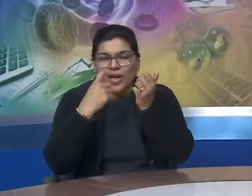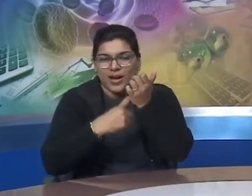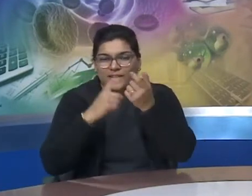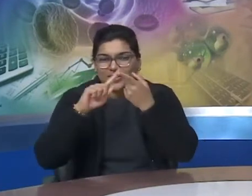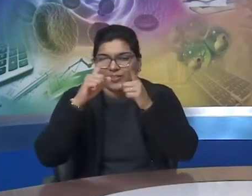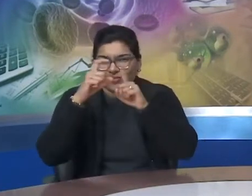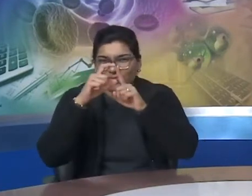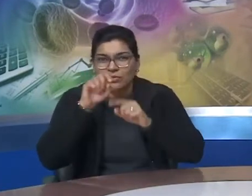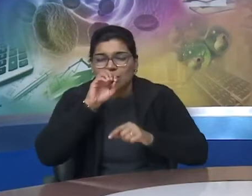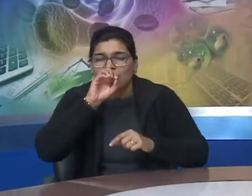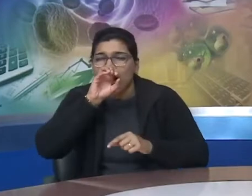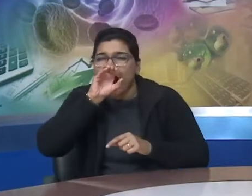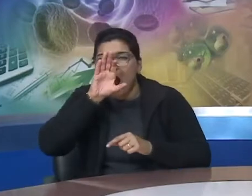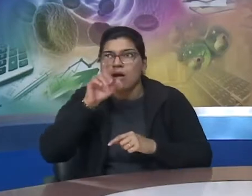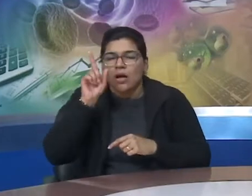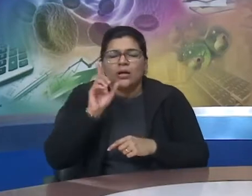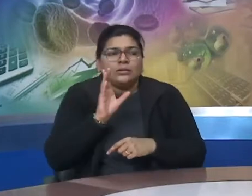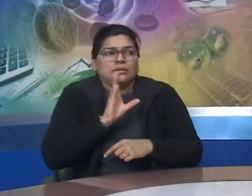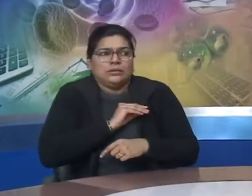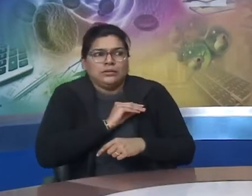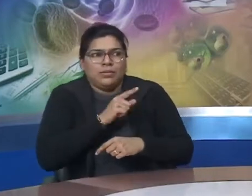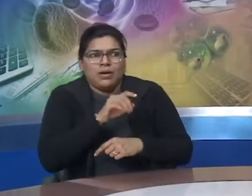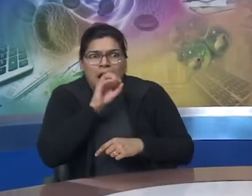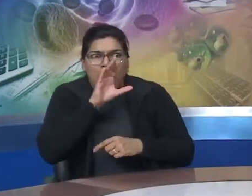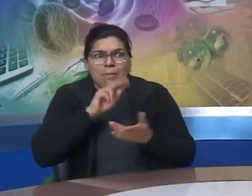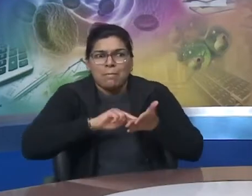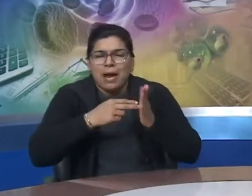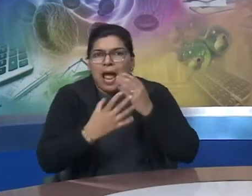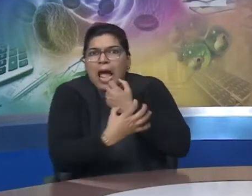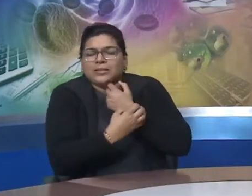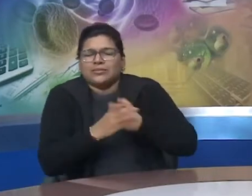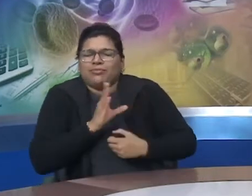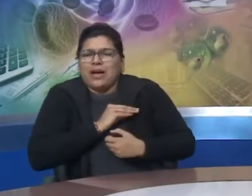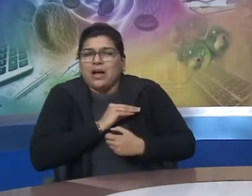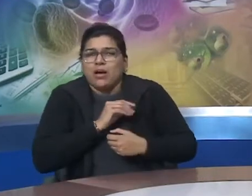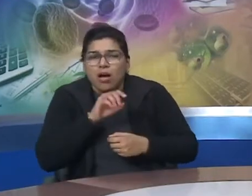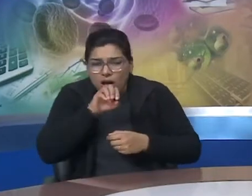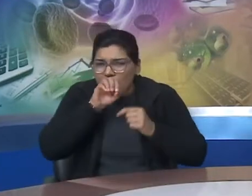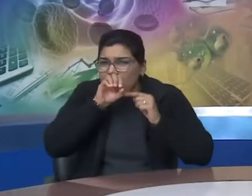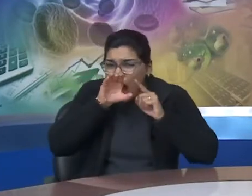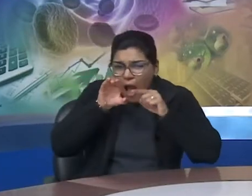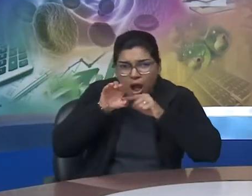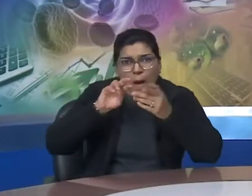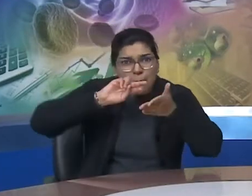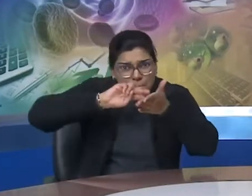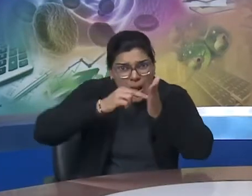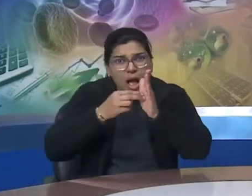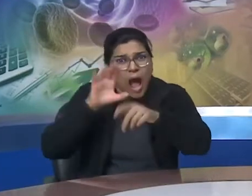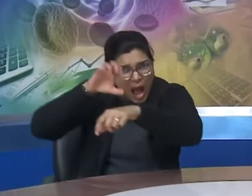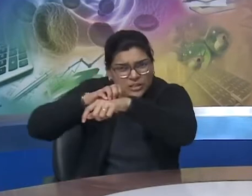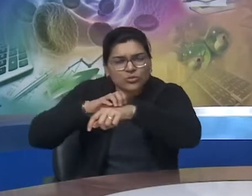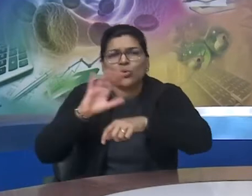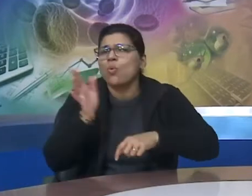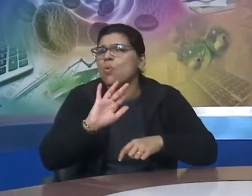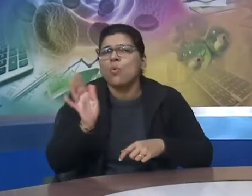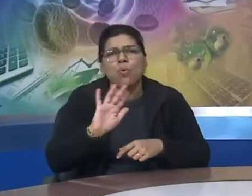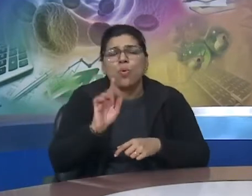And then he stretched himself and rode for no particular